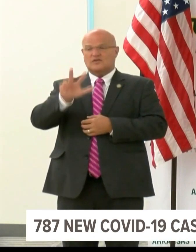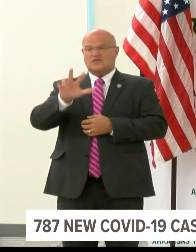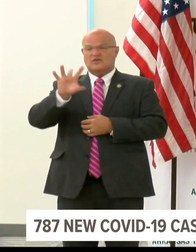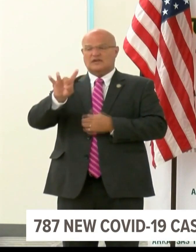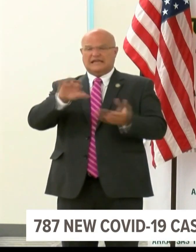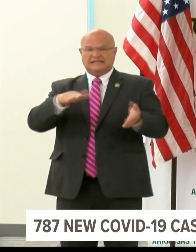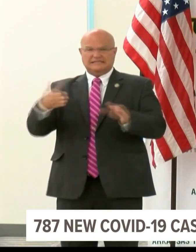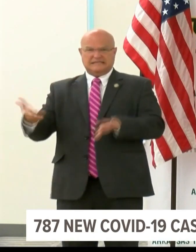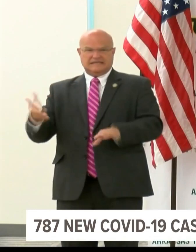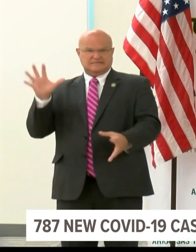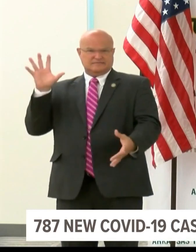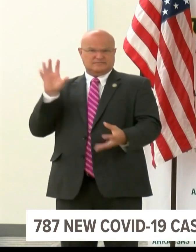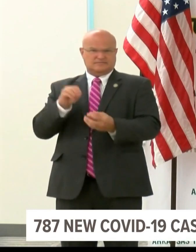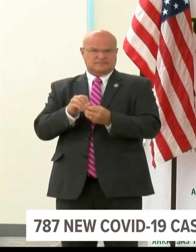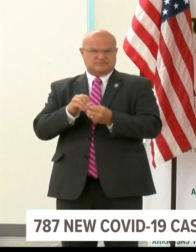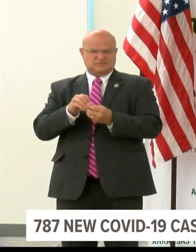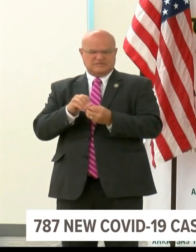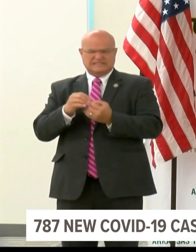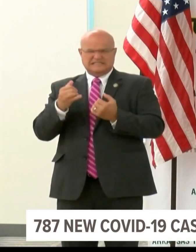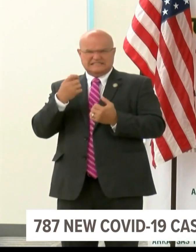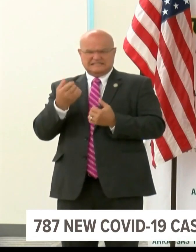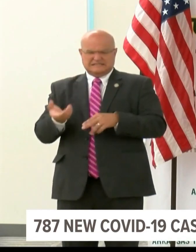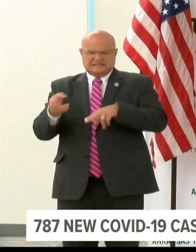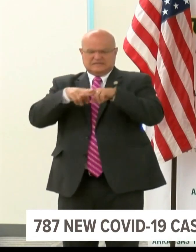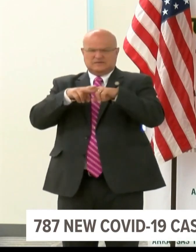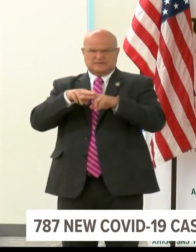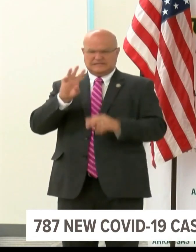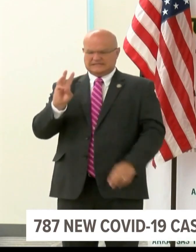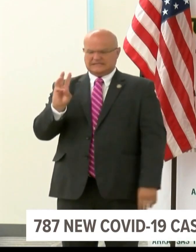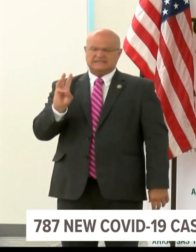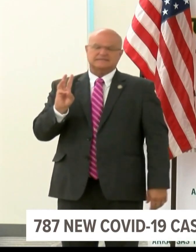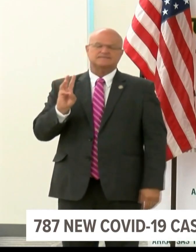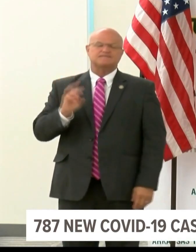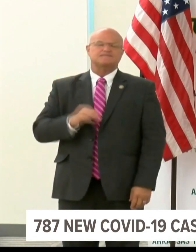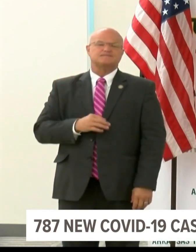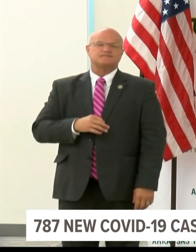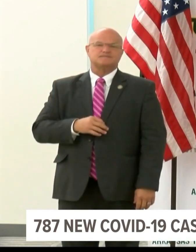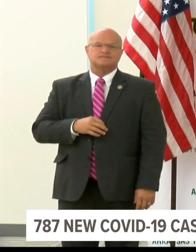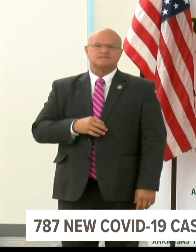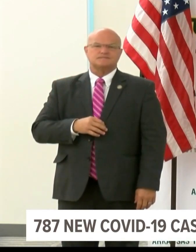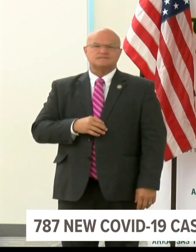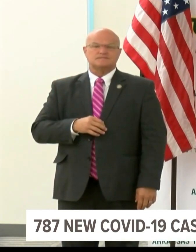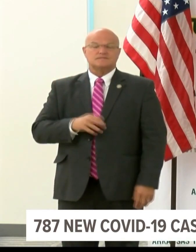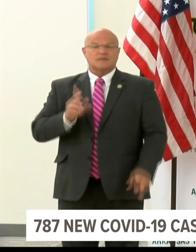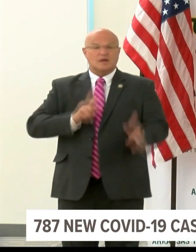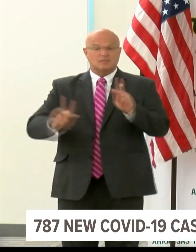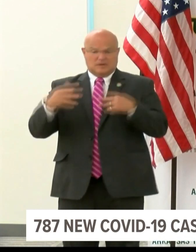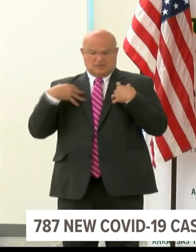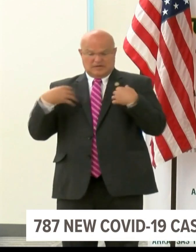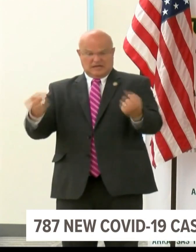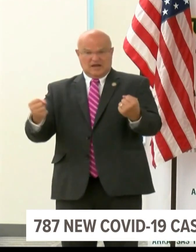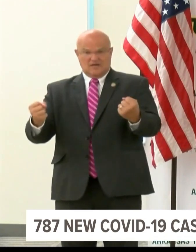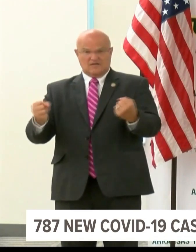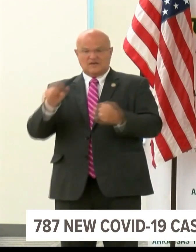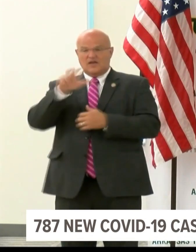438 deaths, which we added 6 from yesterday. Of those that have recovered, there's